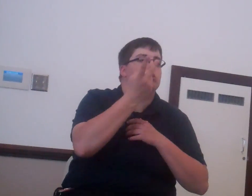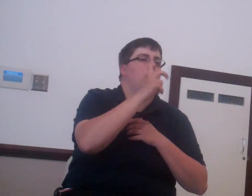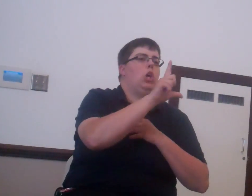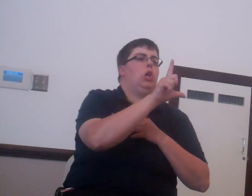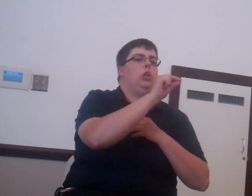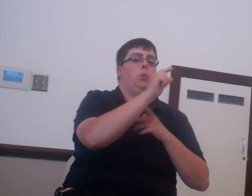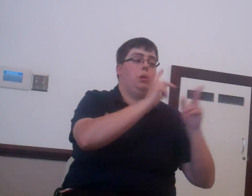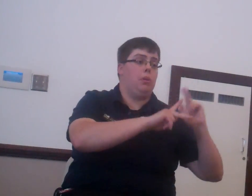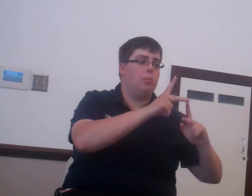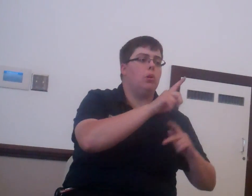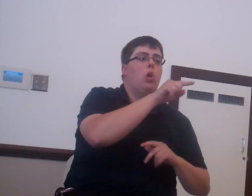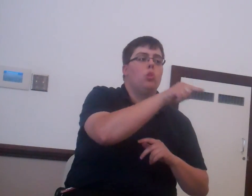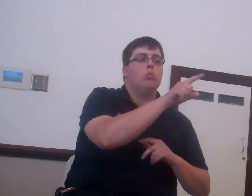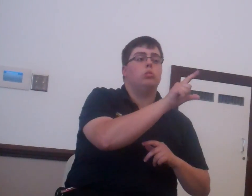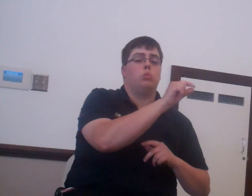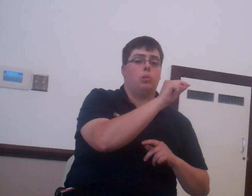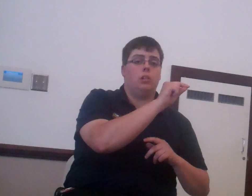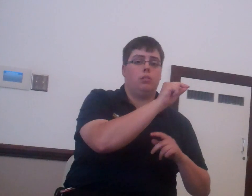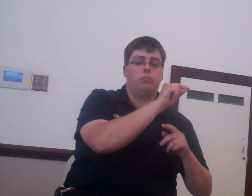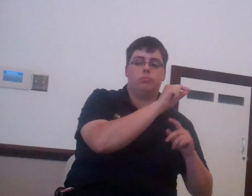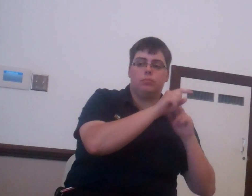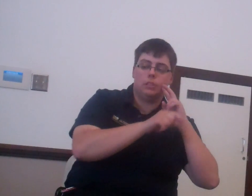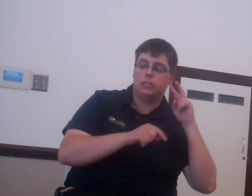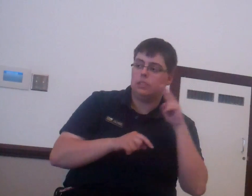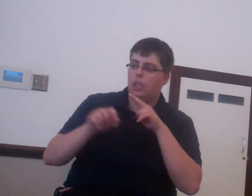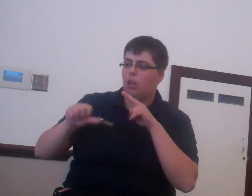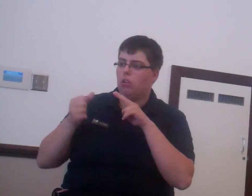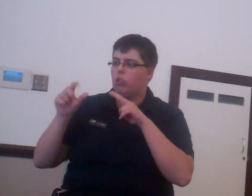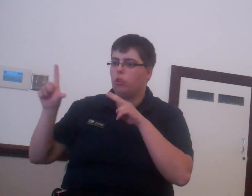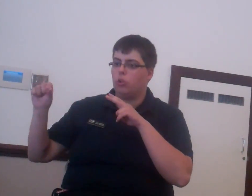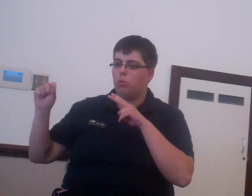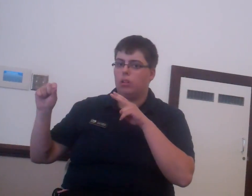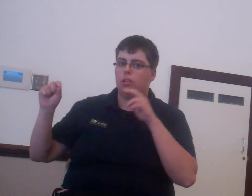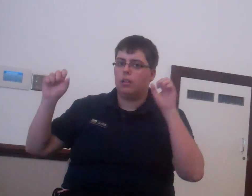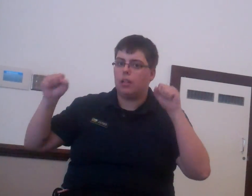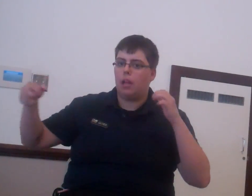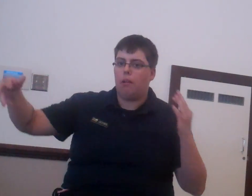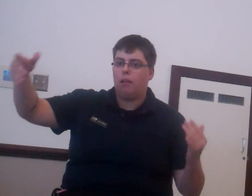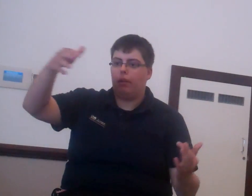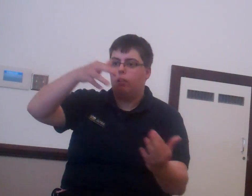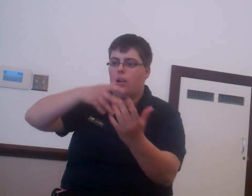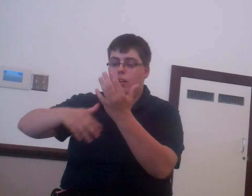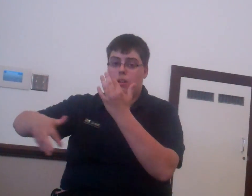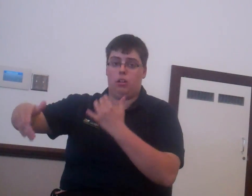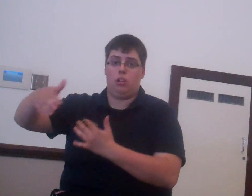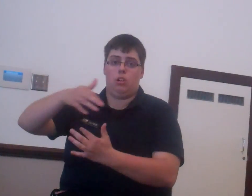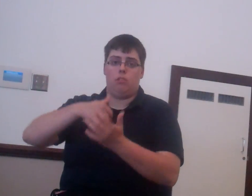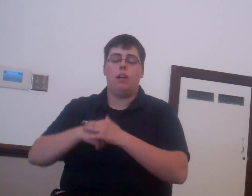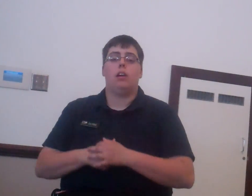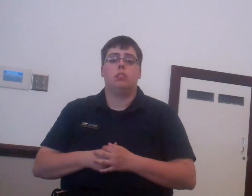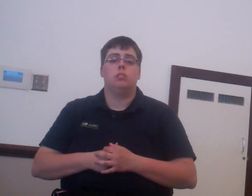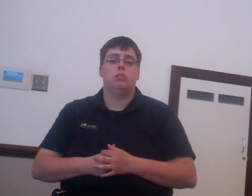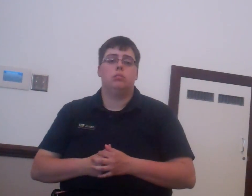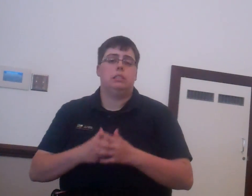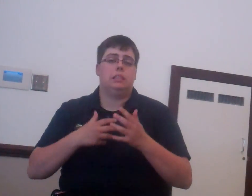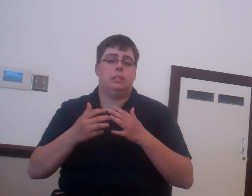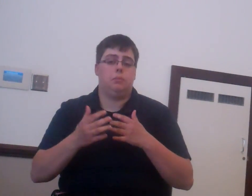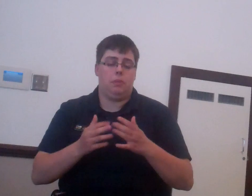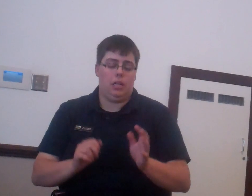20 people. So everybody sees each other all the time, and everybody can interact with any of the other 19 people that they want. Okay. But a more